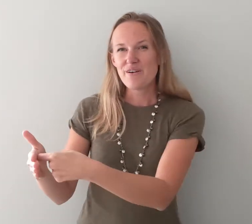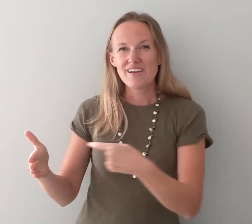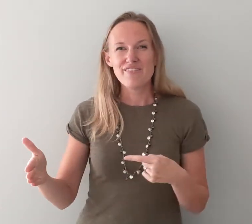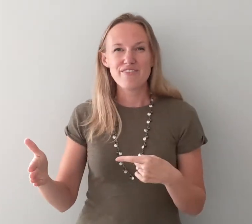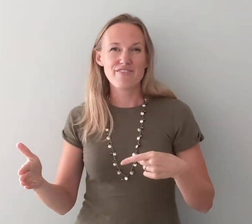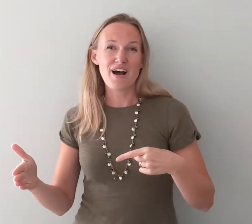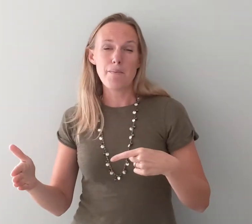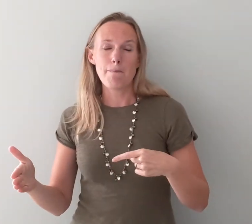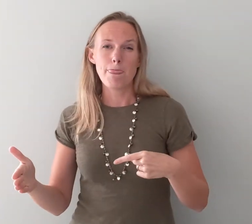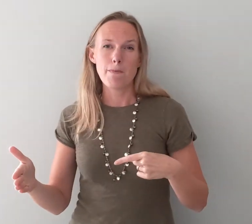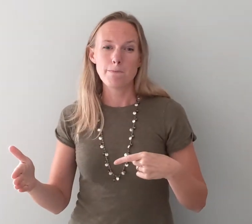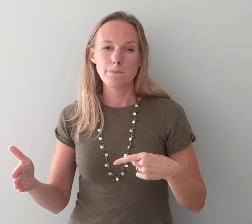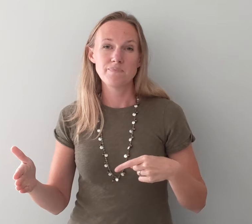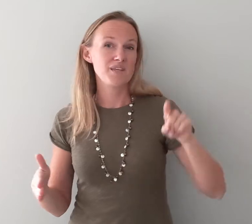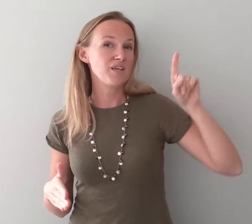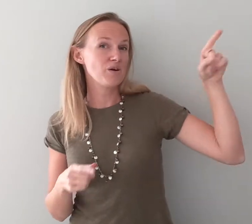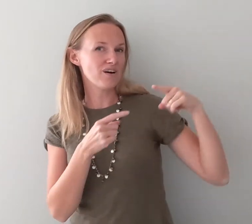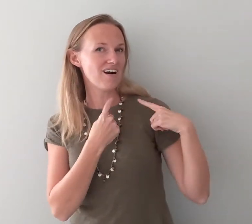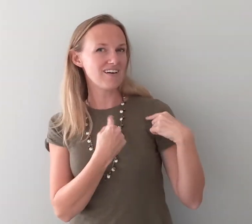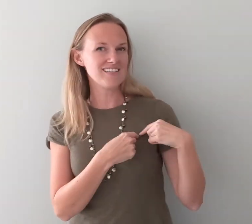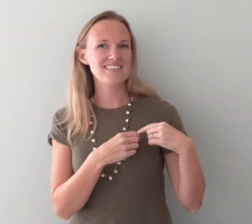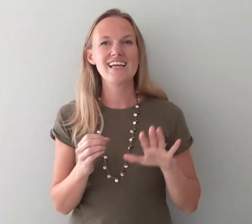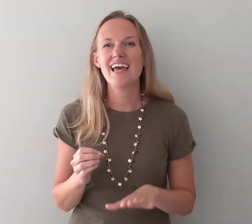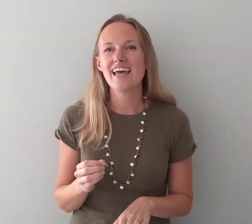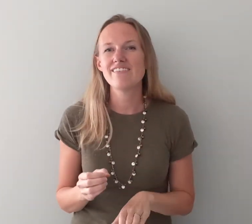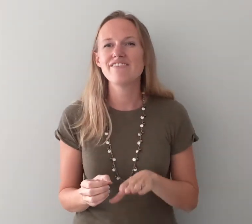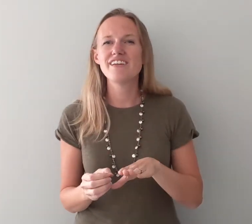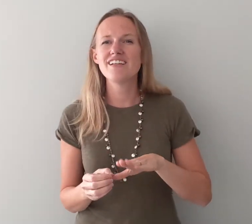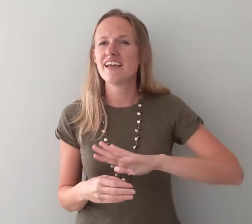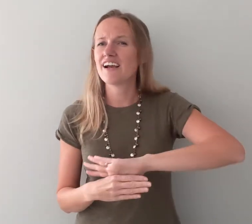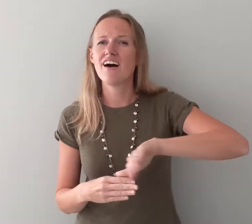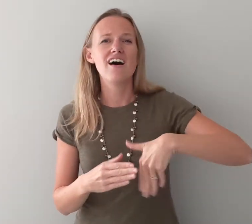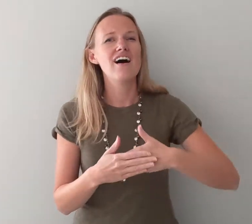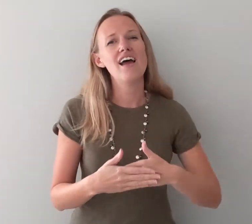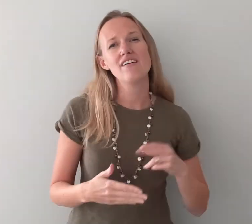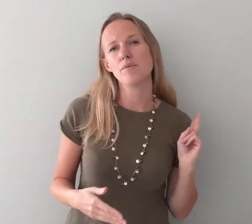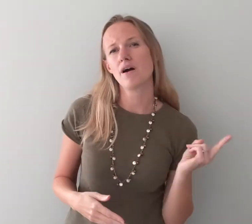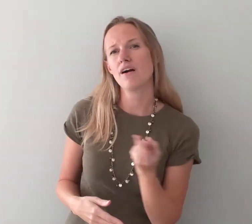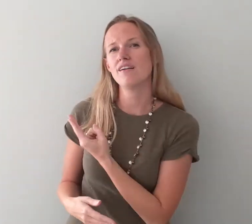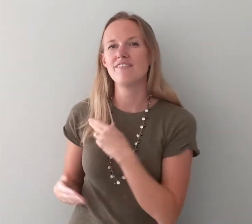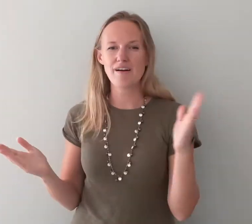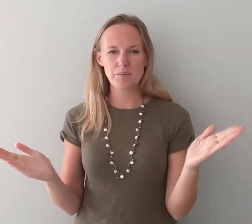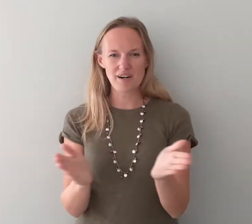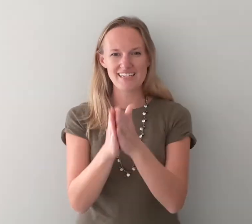flowing from your heart and filling every part of our